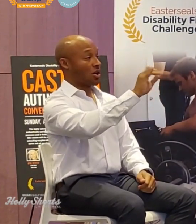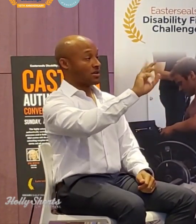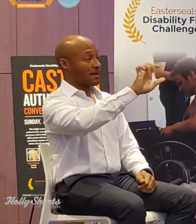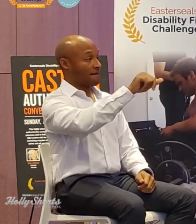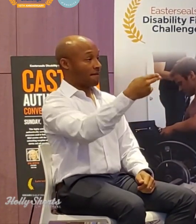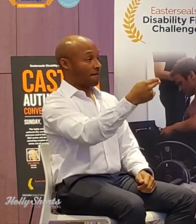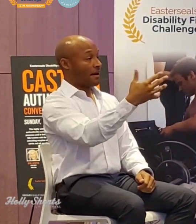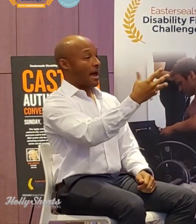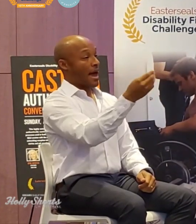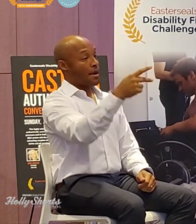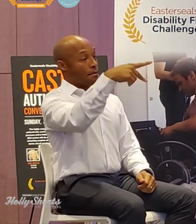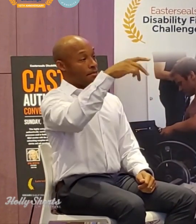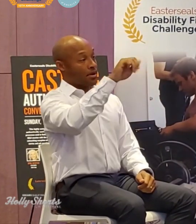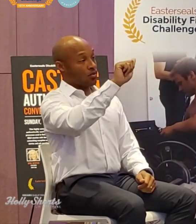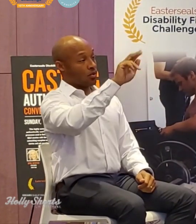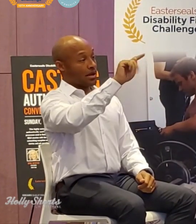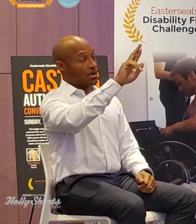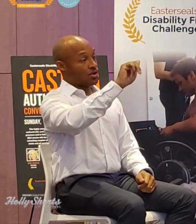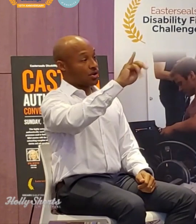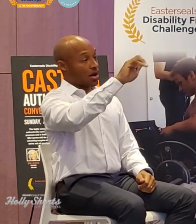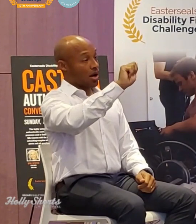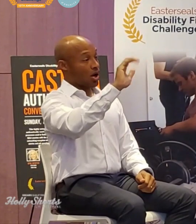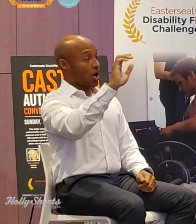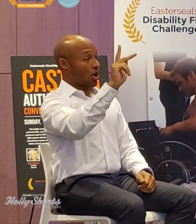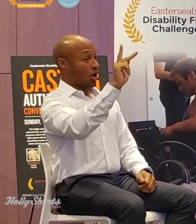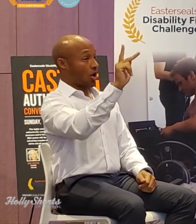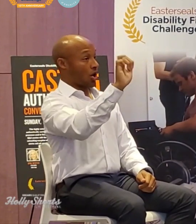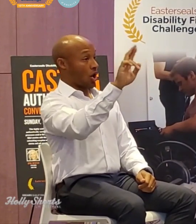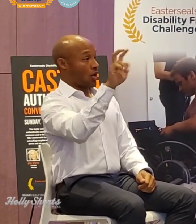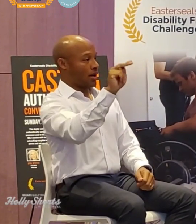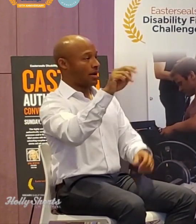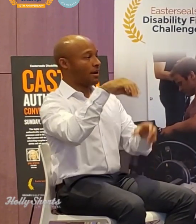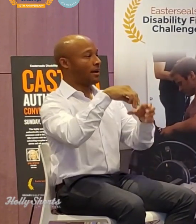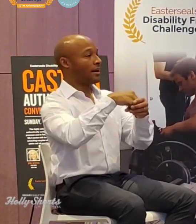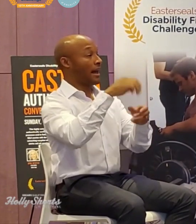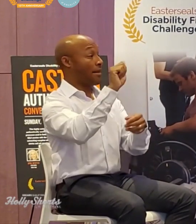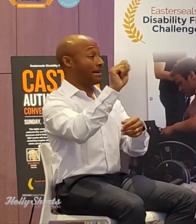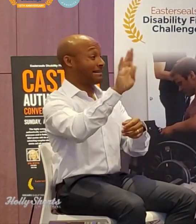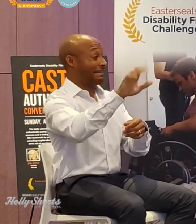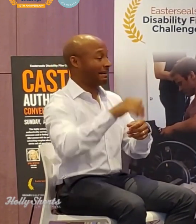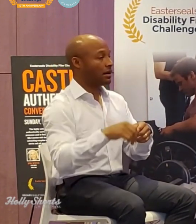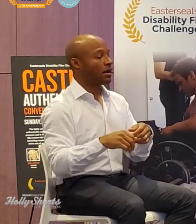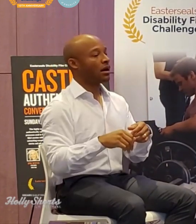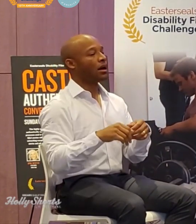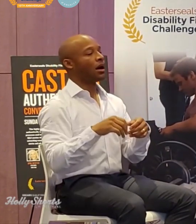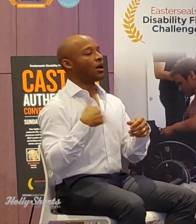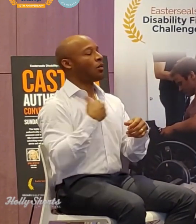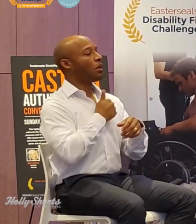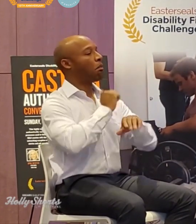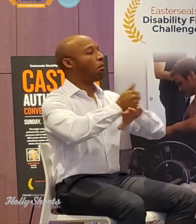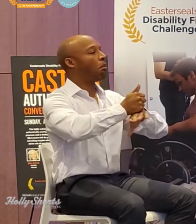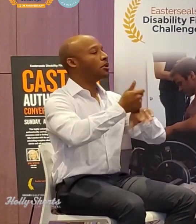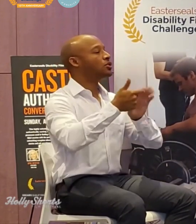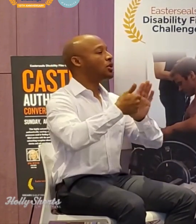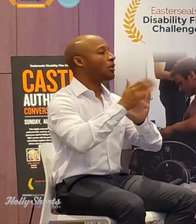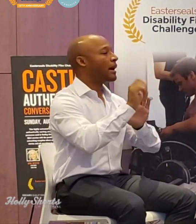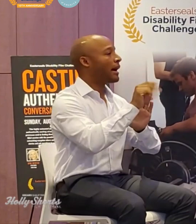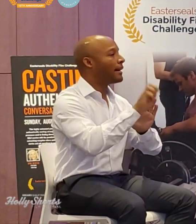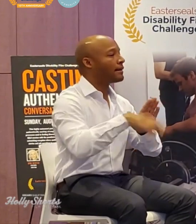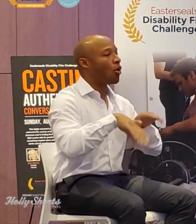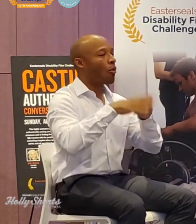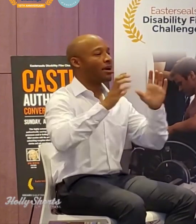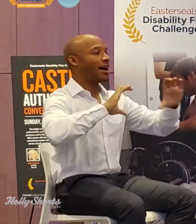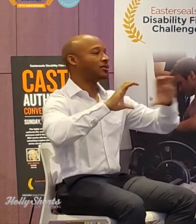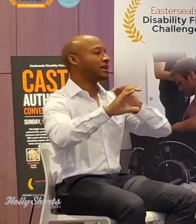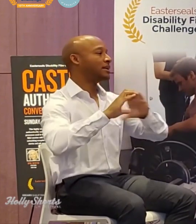showcases with them and really opened up the conversations of diversities. And years fast forward, I'm now on